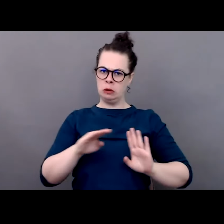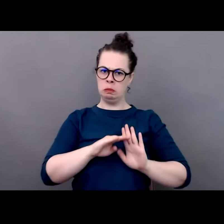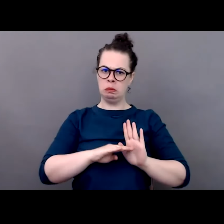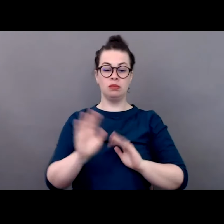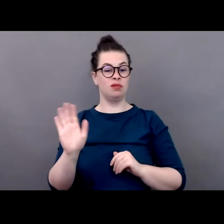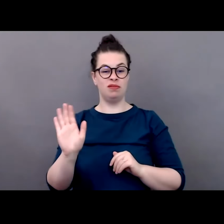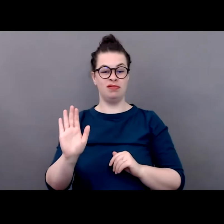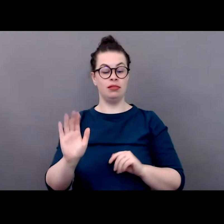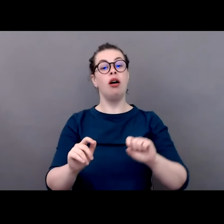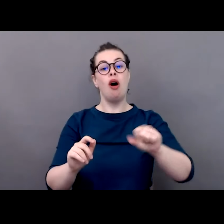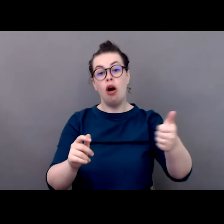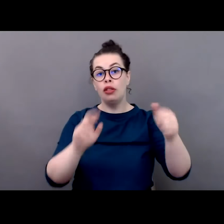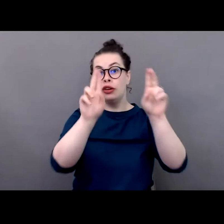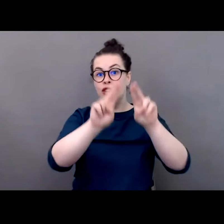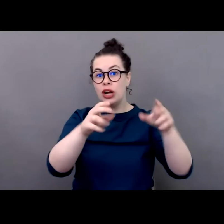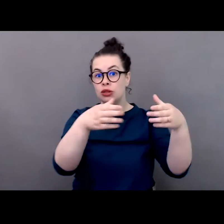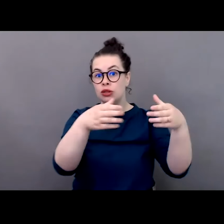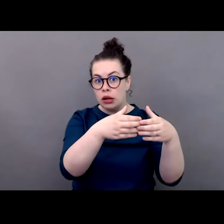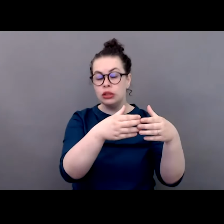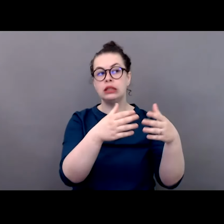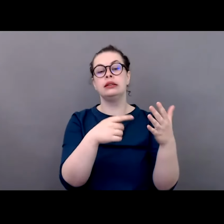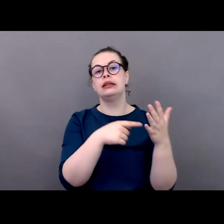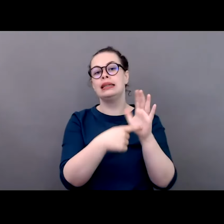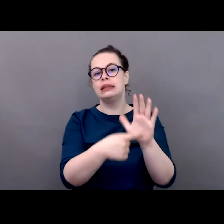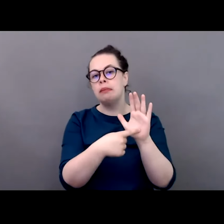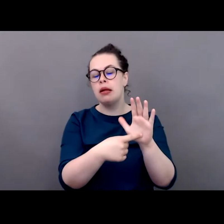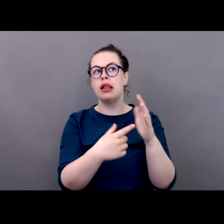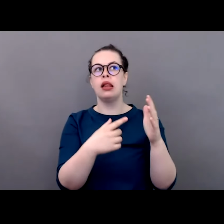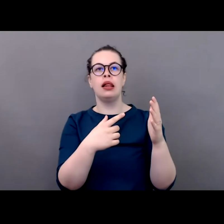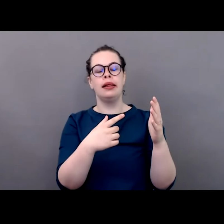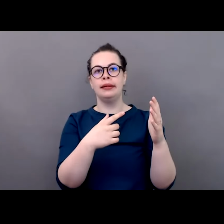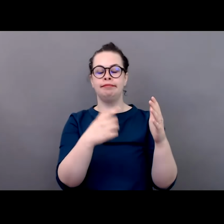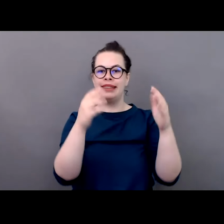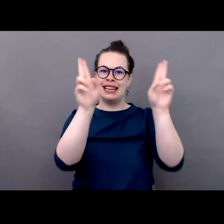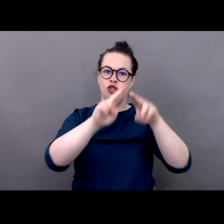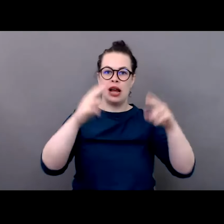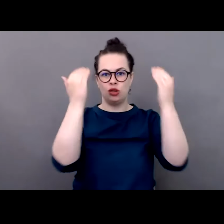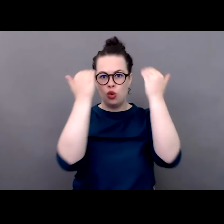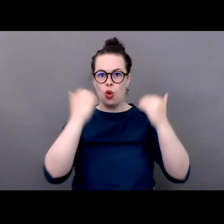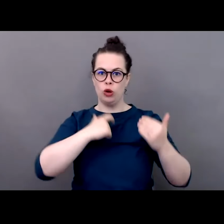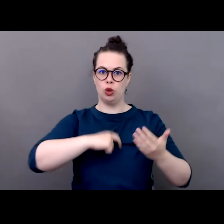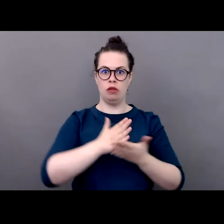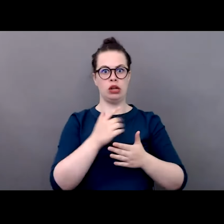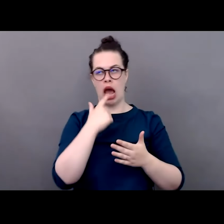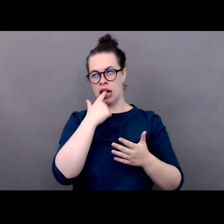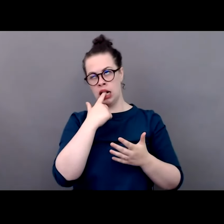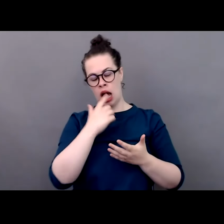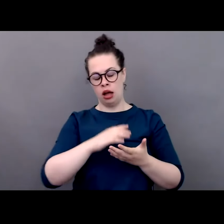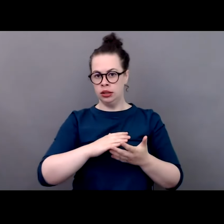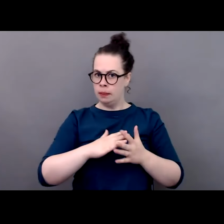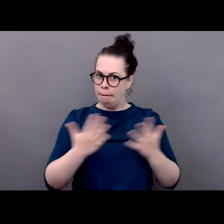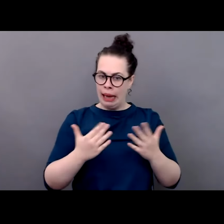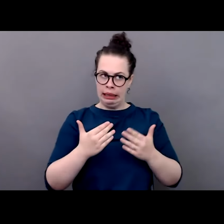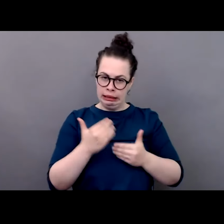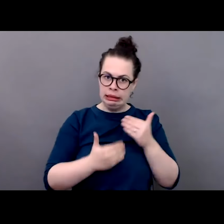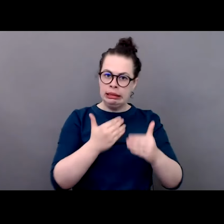other international bodies, definitely less formalistic than domestic courts. So there is no obligation for clients to be represented